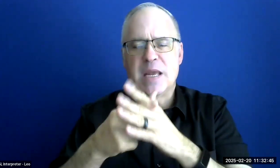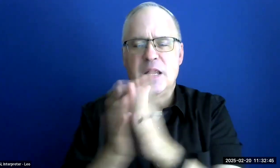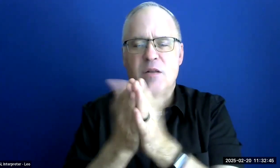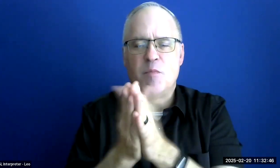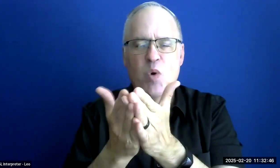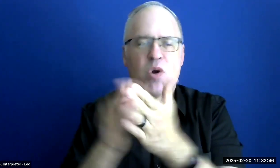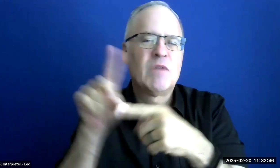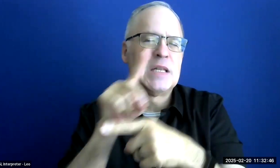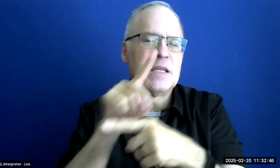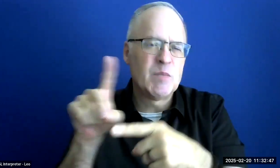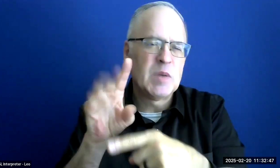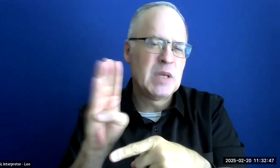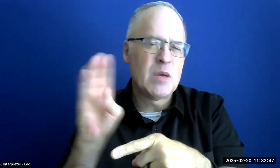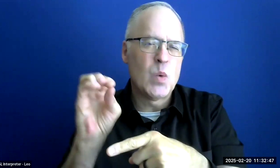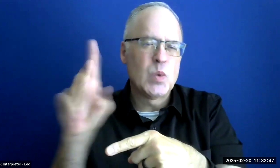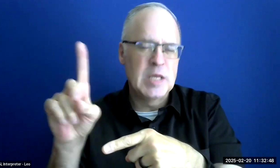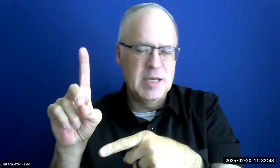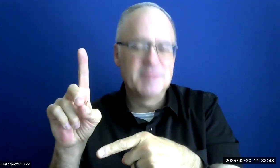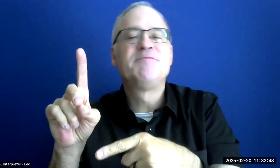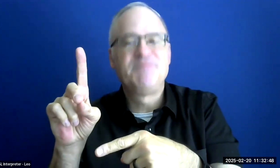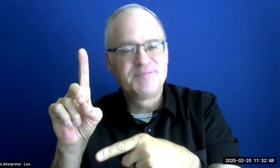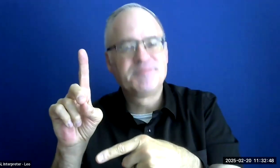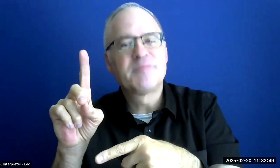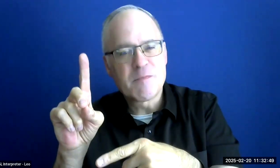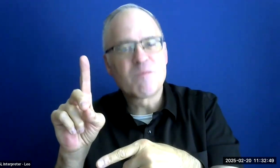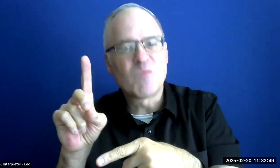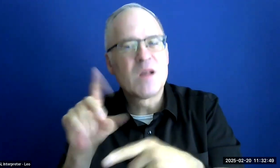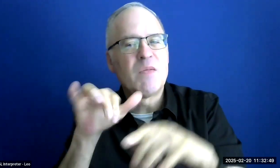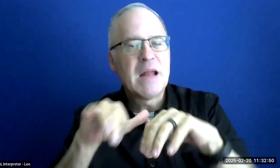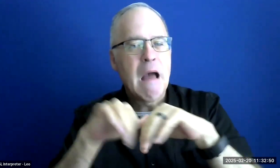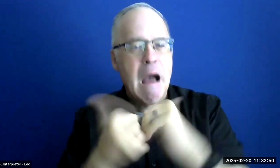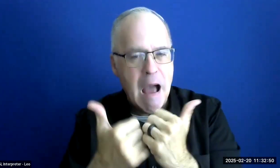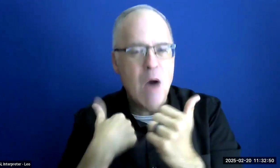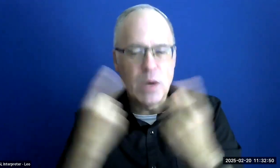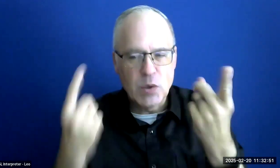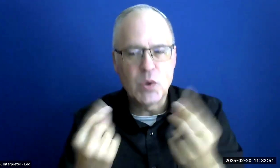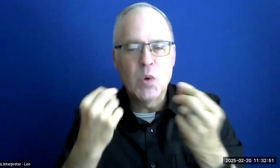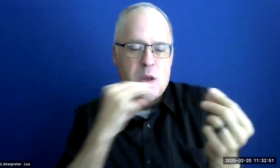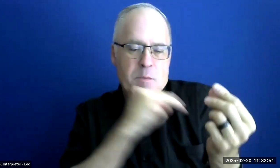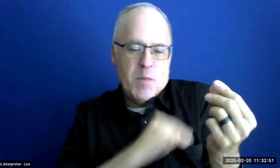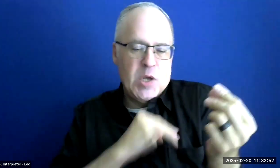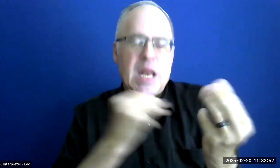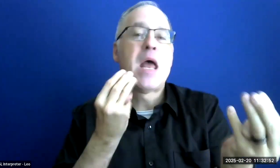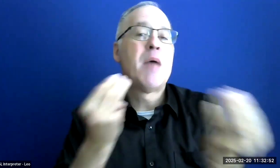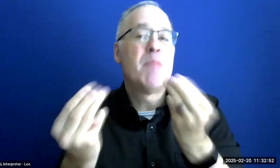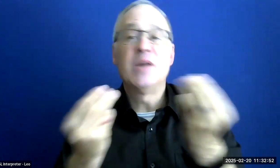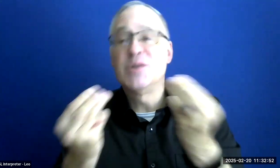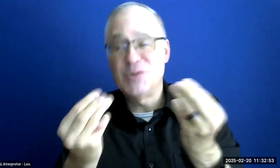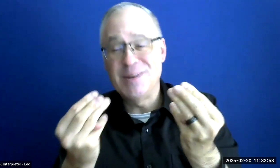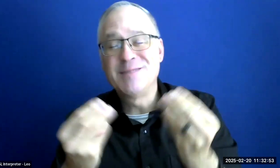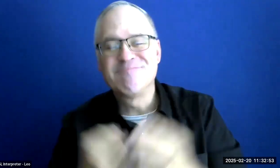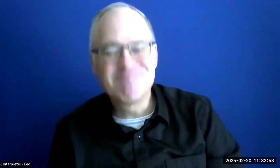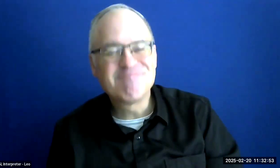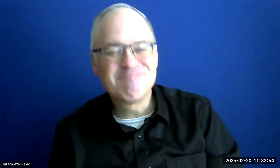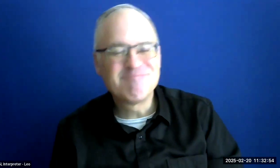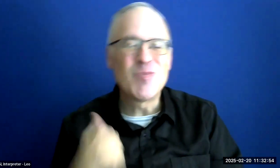That really fuel the lens through which we do mission and ministry. So we will be united around